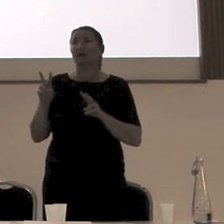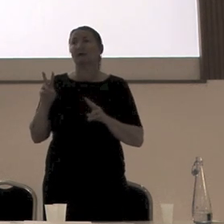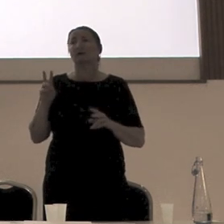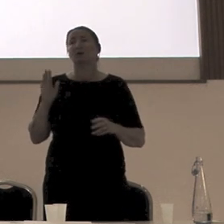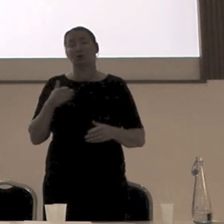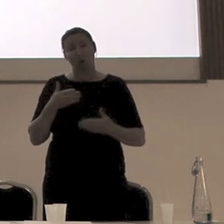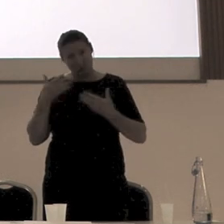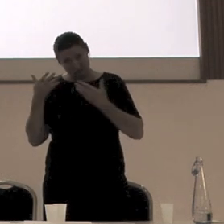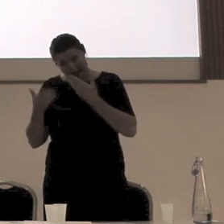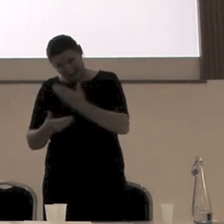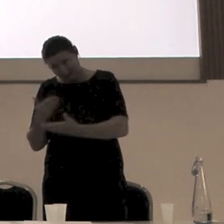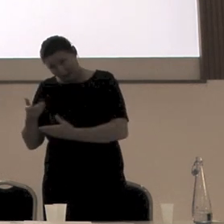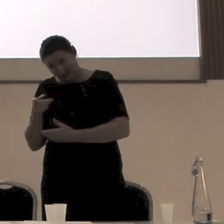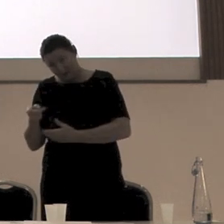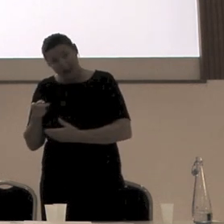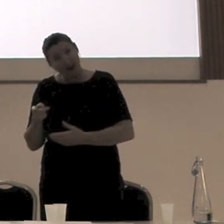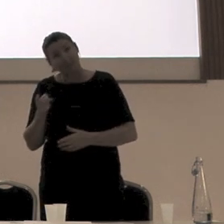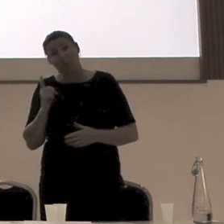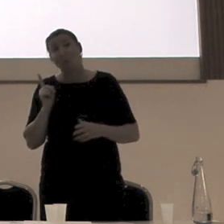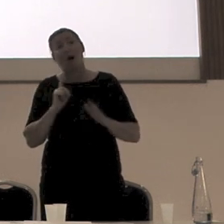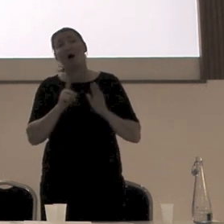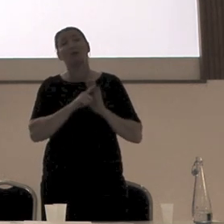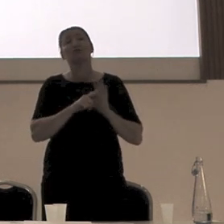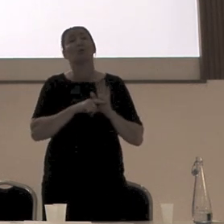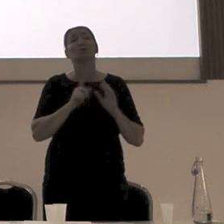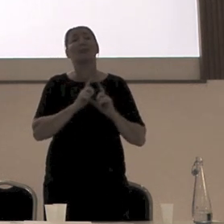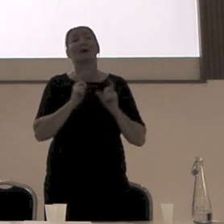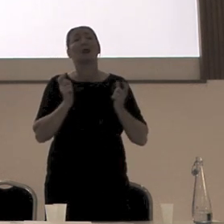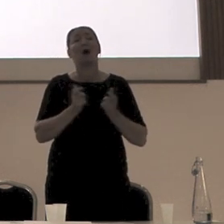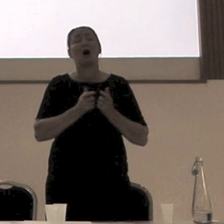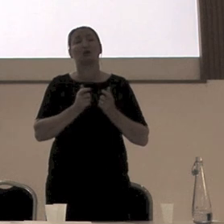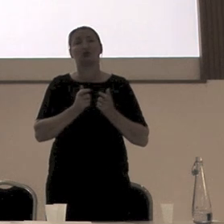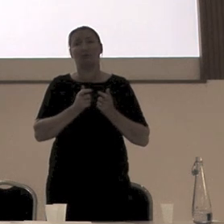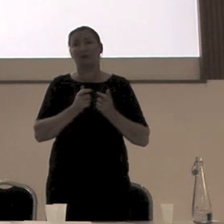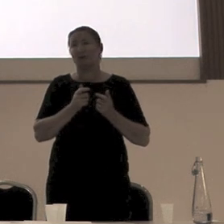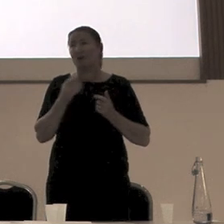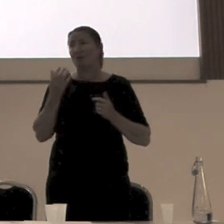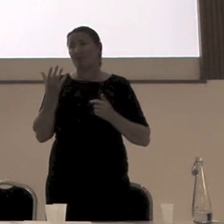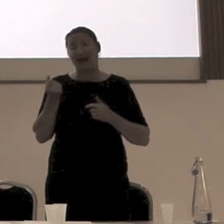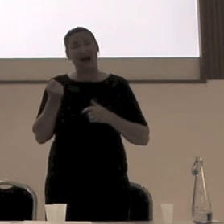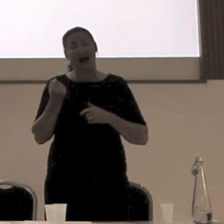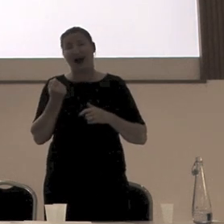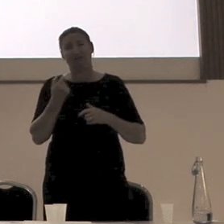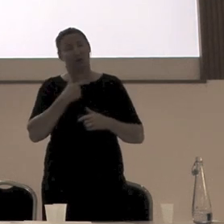head and say, well, what should be the rules of our class here? They'll come up with a very